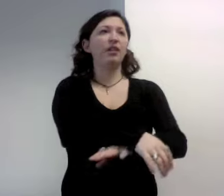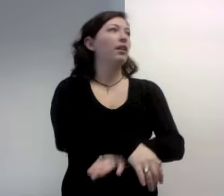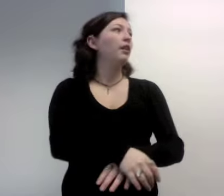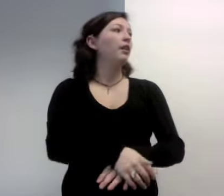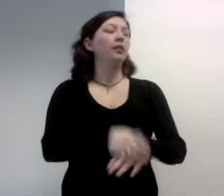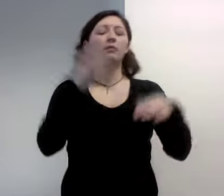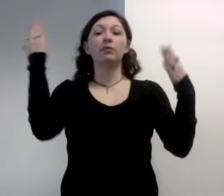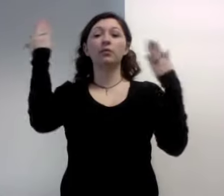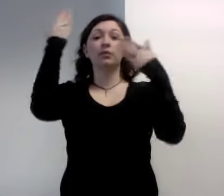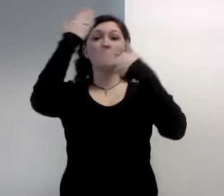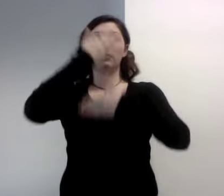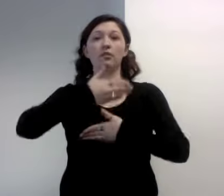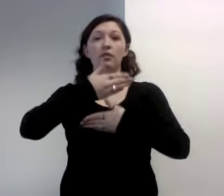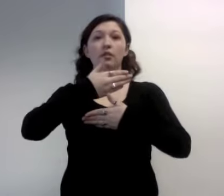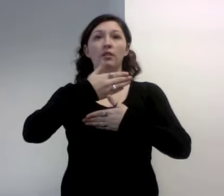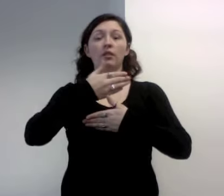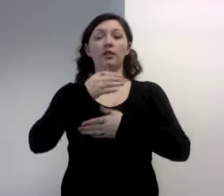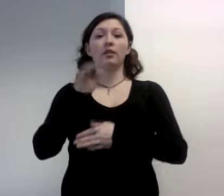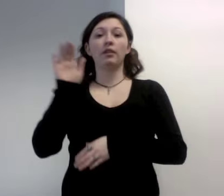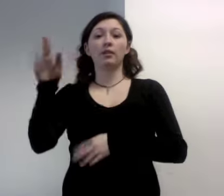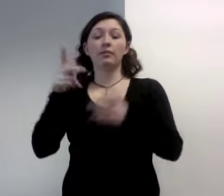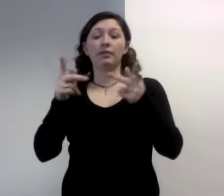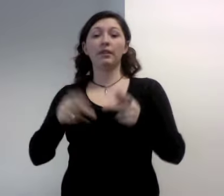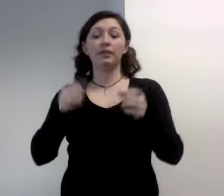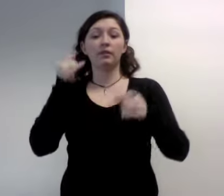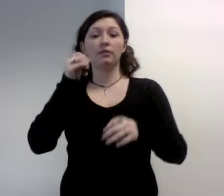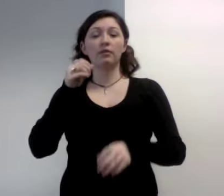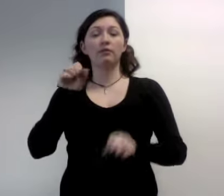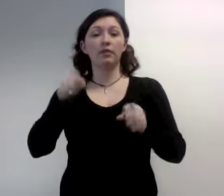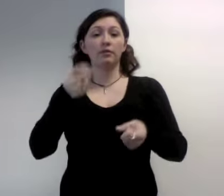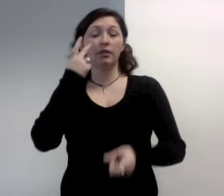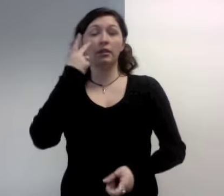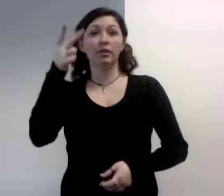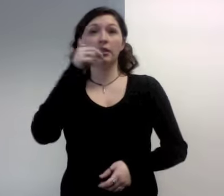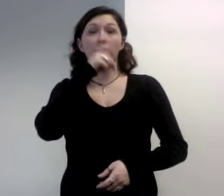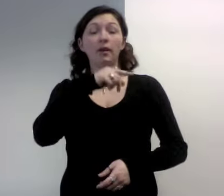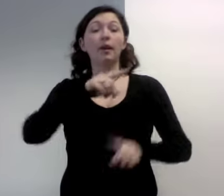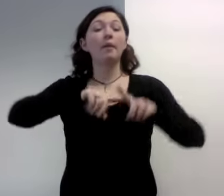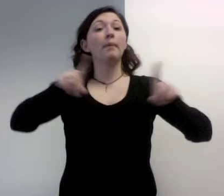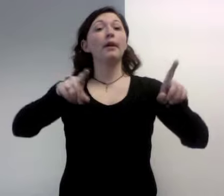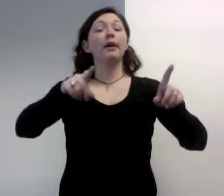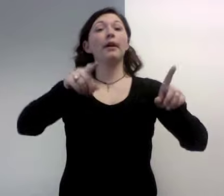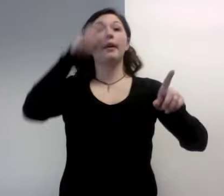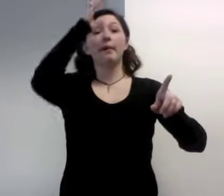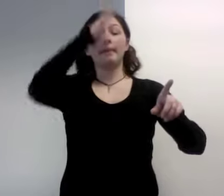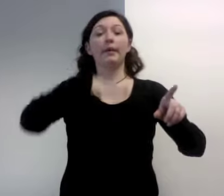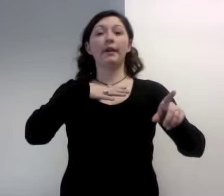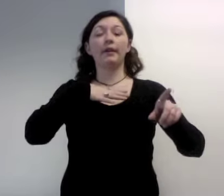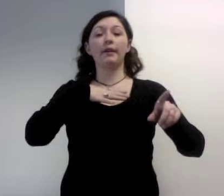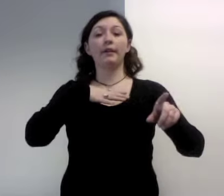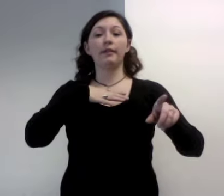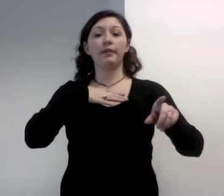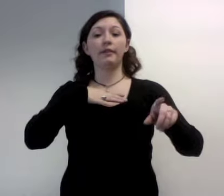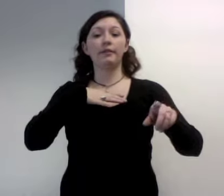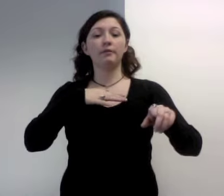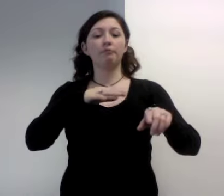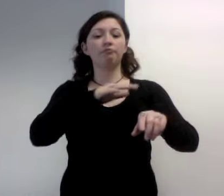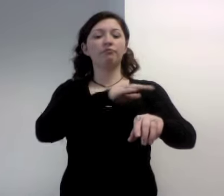these storage places to see one, but a man could run his hand over these piles of meat